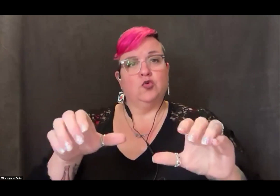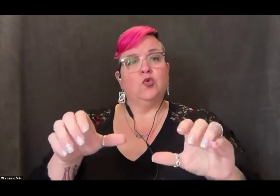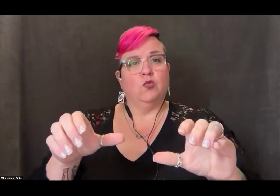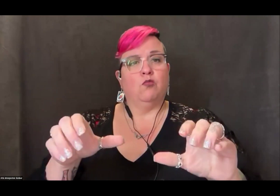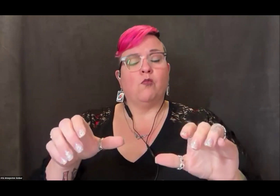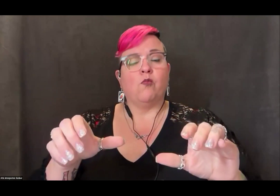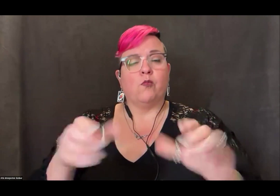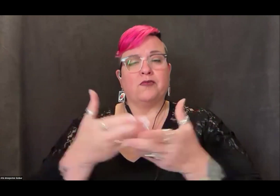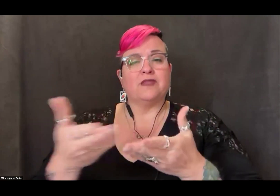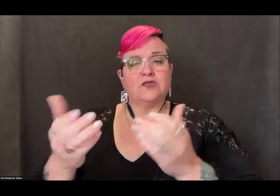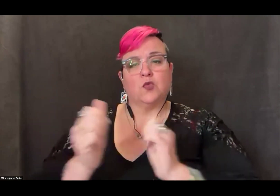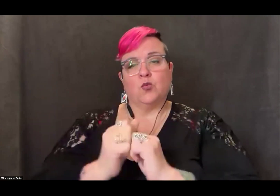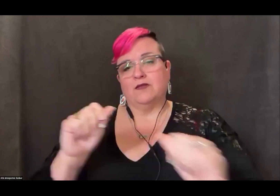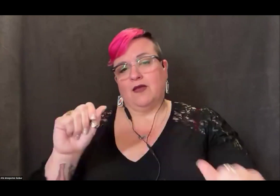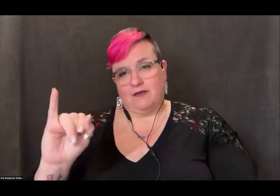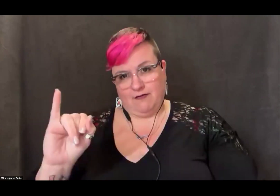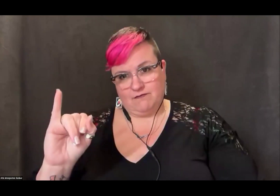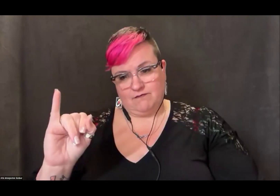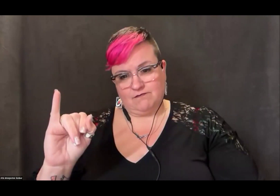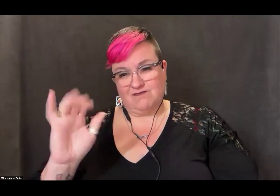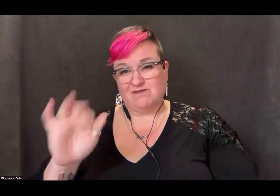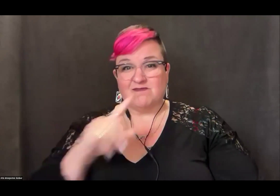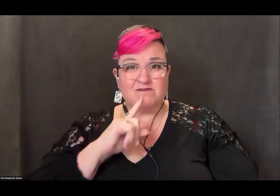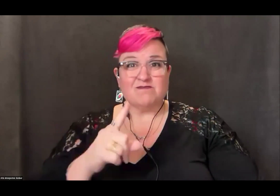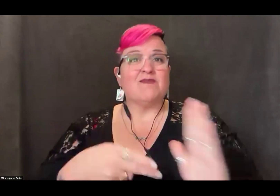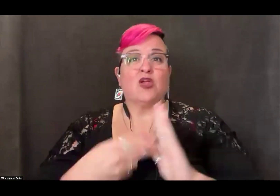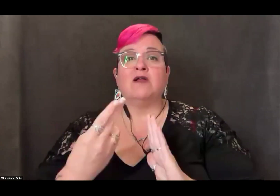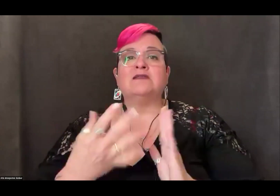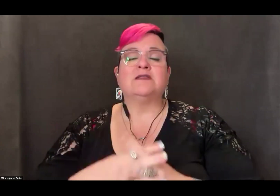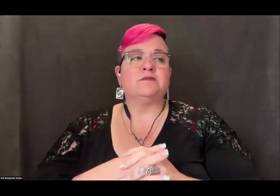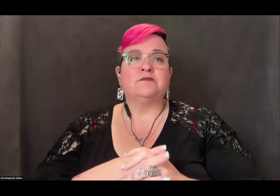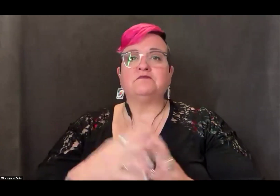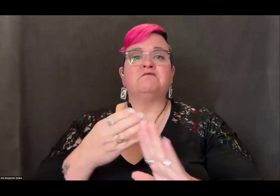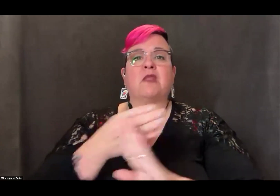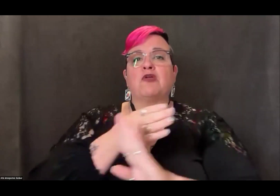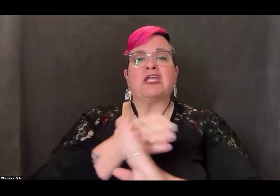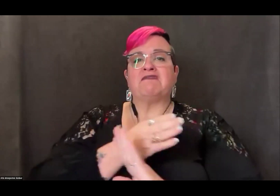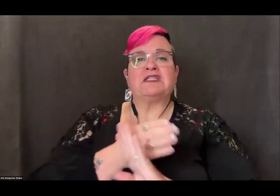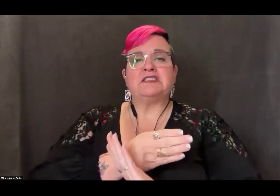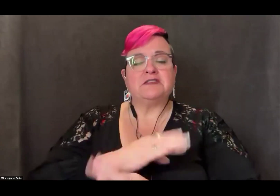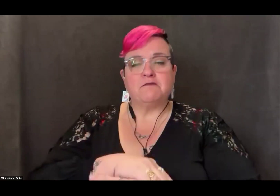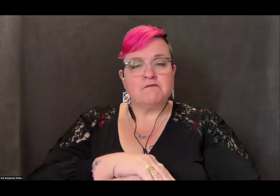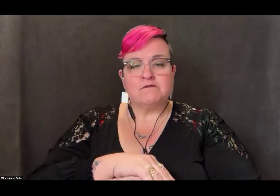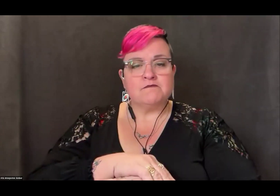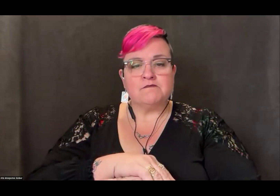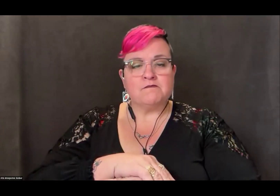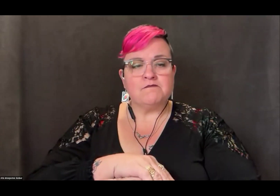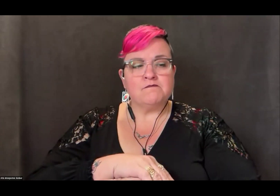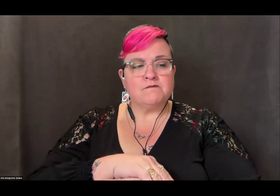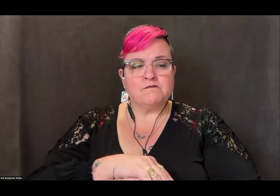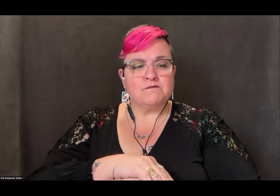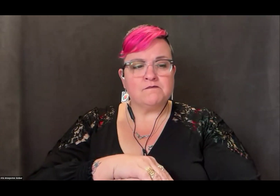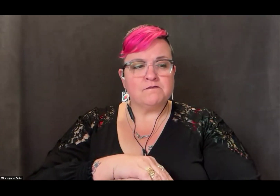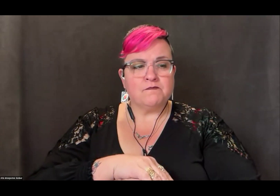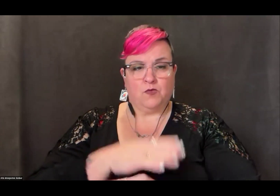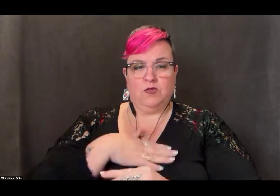things with AI that honestly, previous times, I can say that